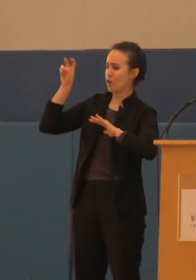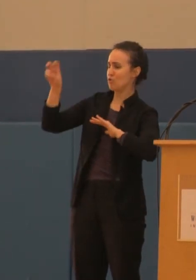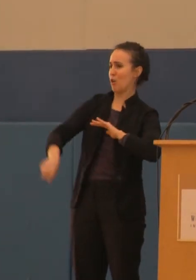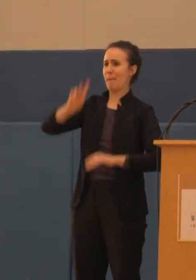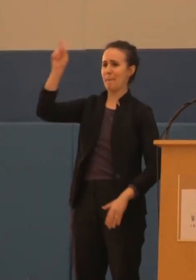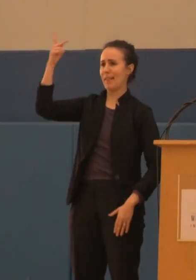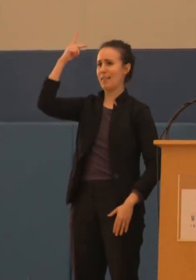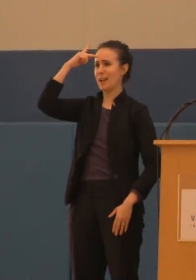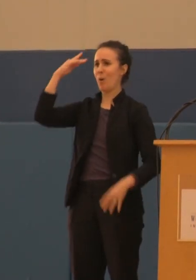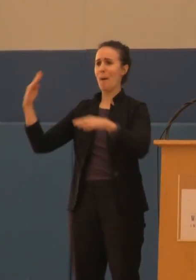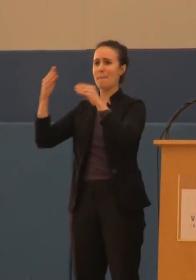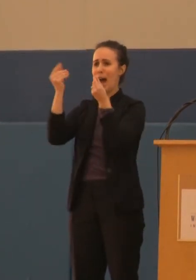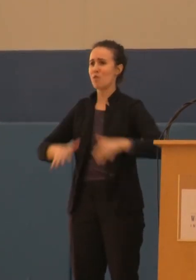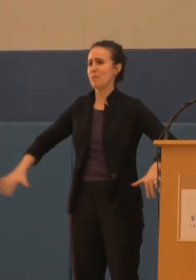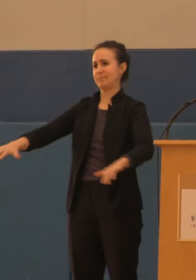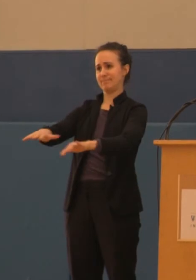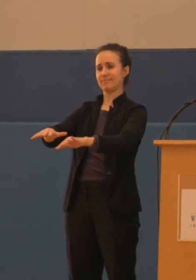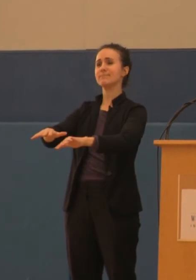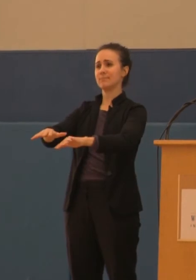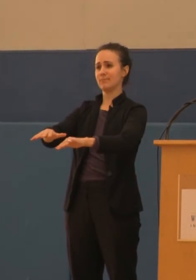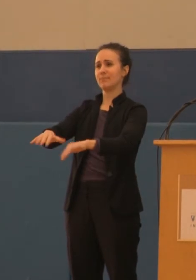political battlefield.